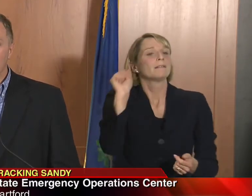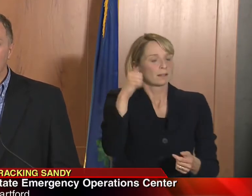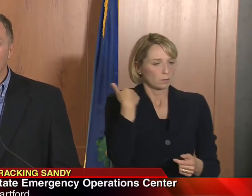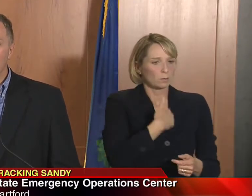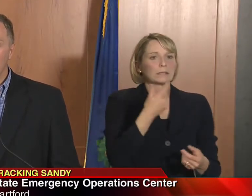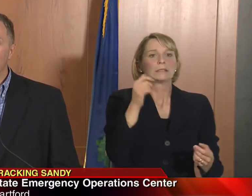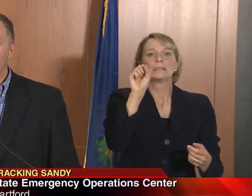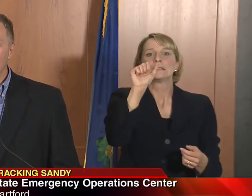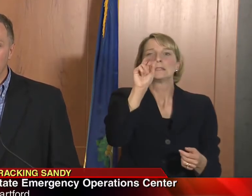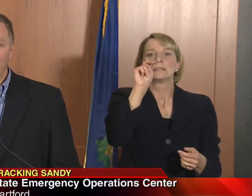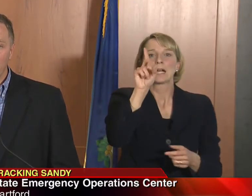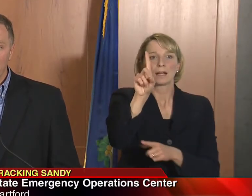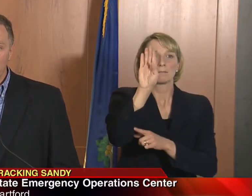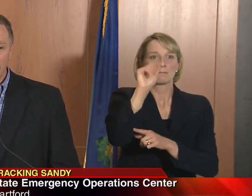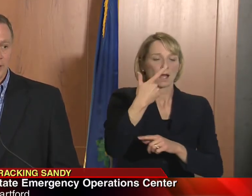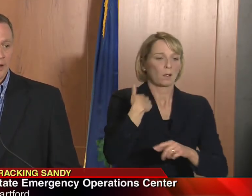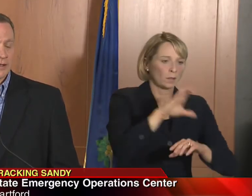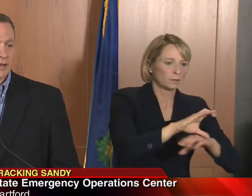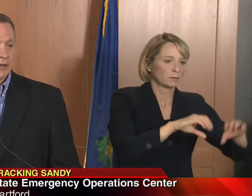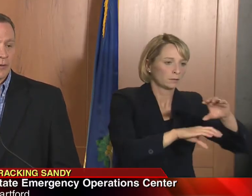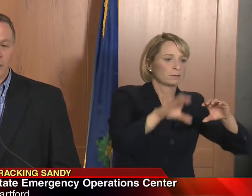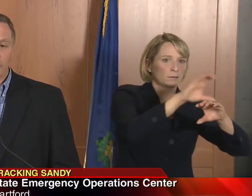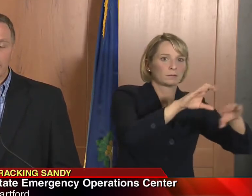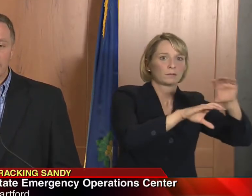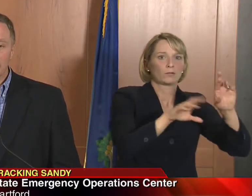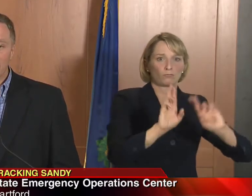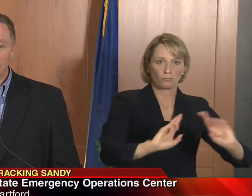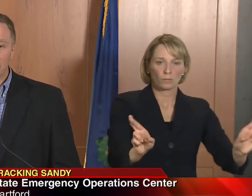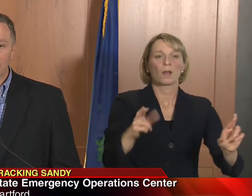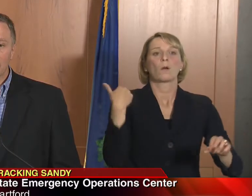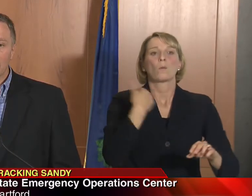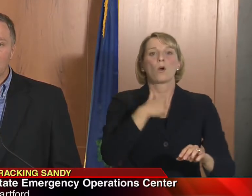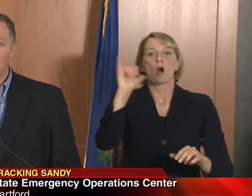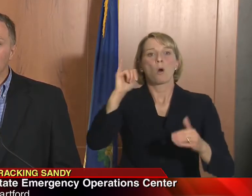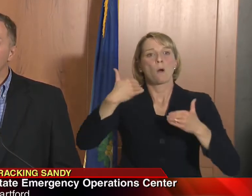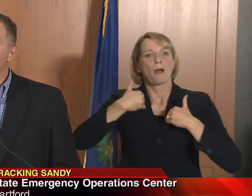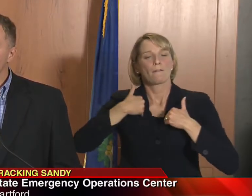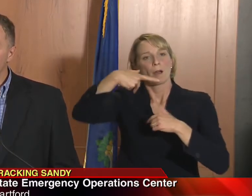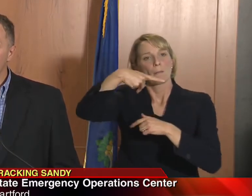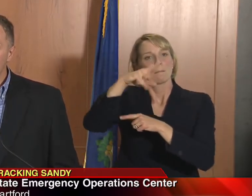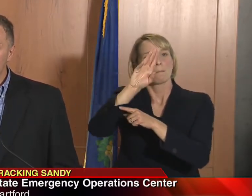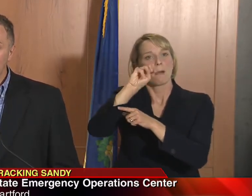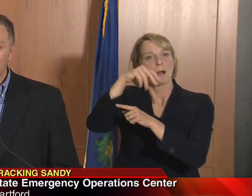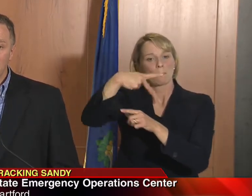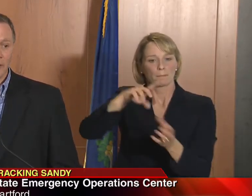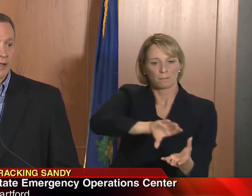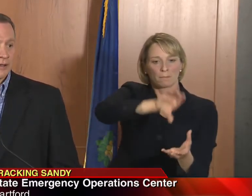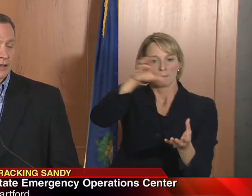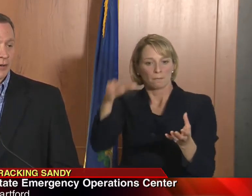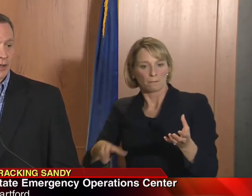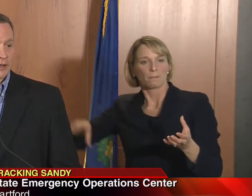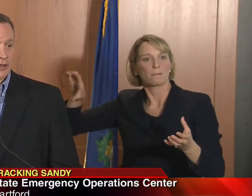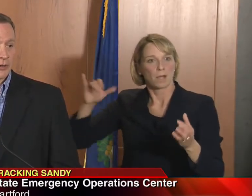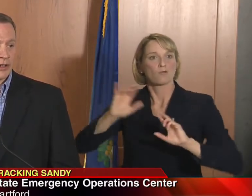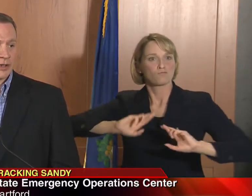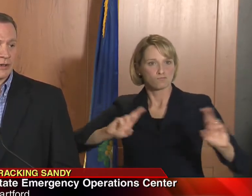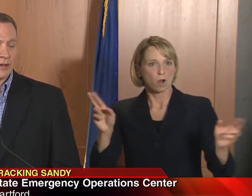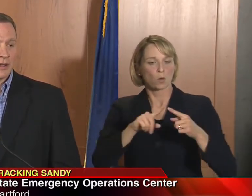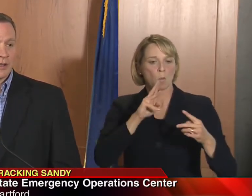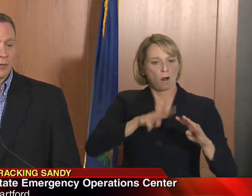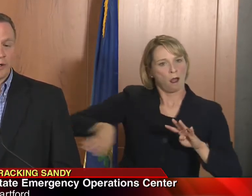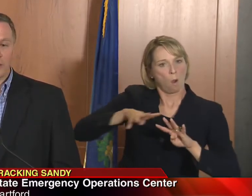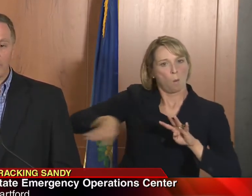installing high-capacity pumping facilities. We are pre-staging human resources in the area to deal with the